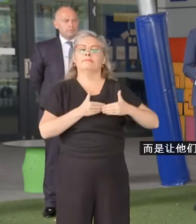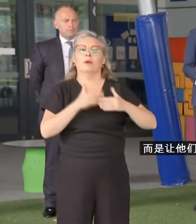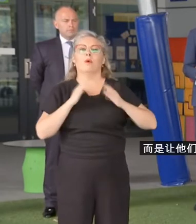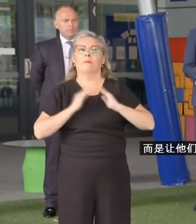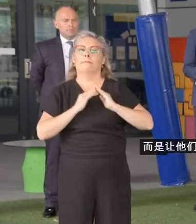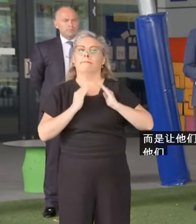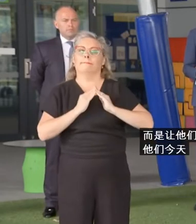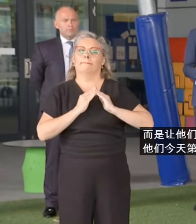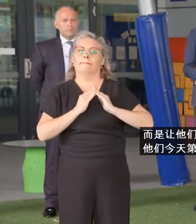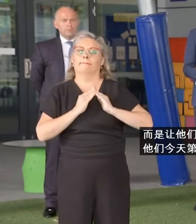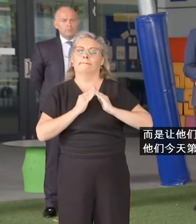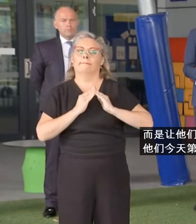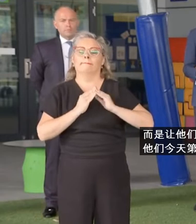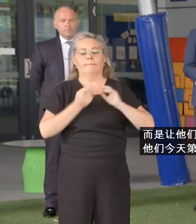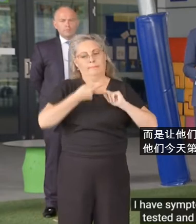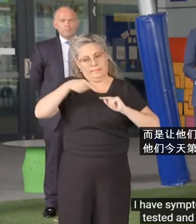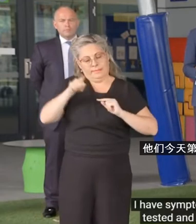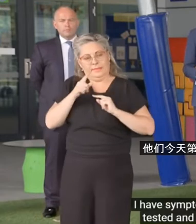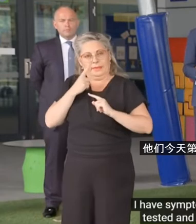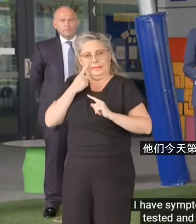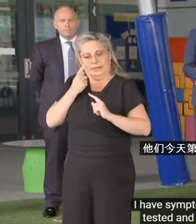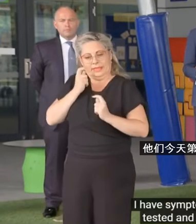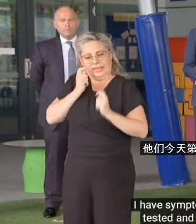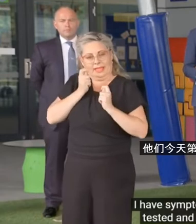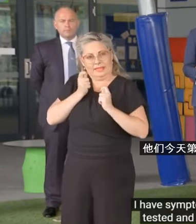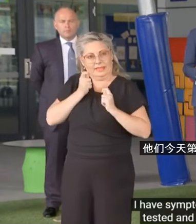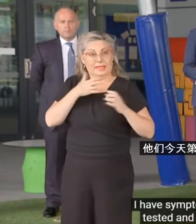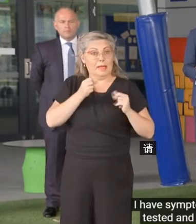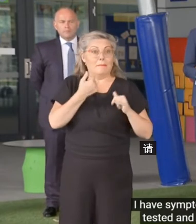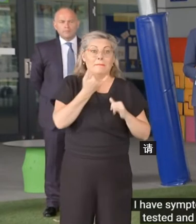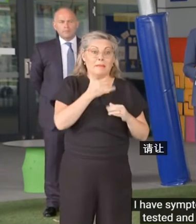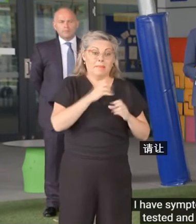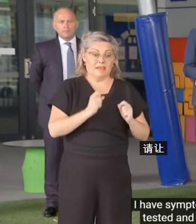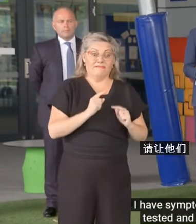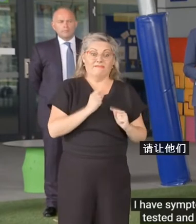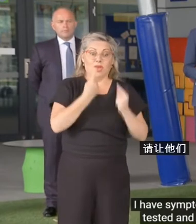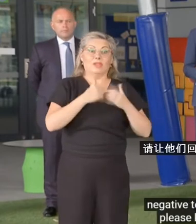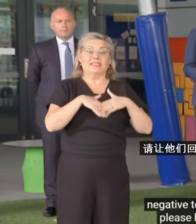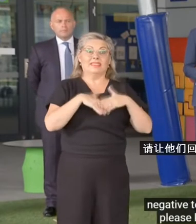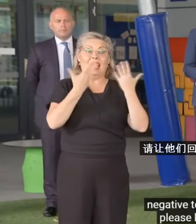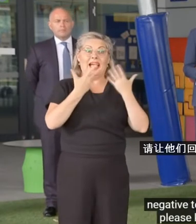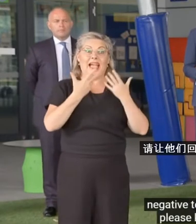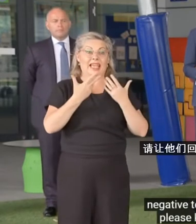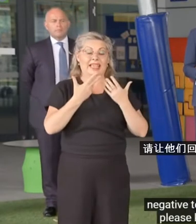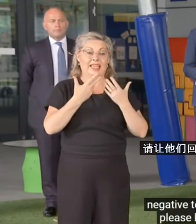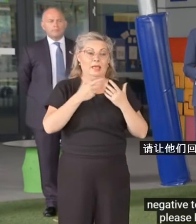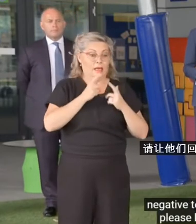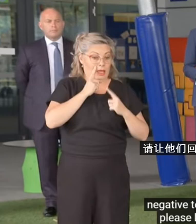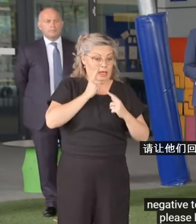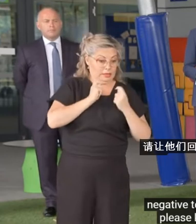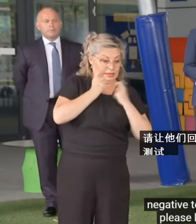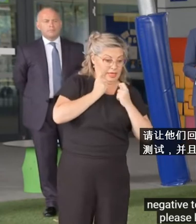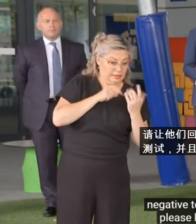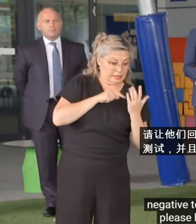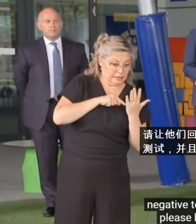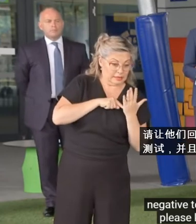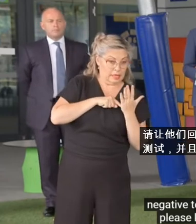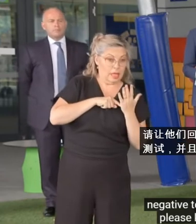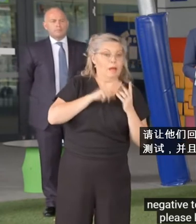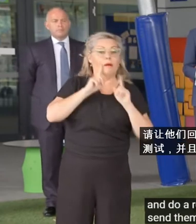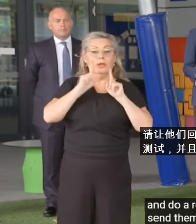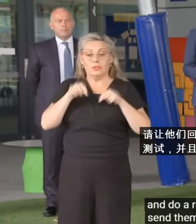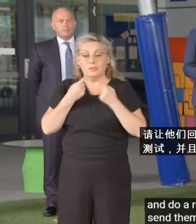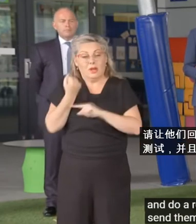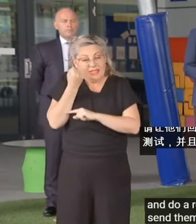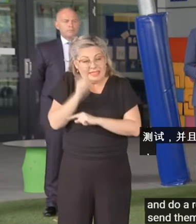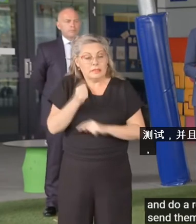them tested, and even if they've got a negative test on that first day, please keep them home and do a repeat test, and only